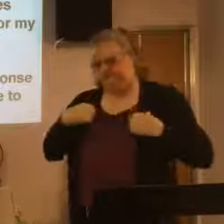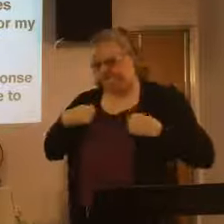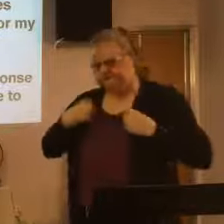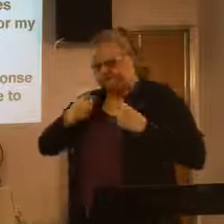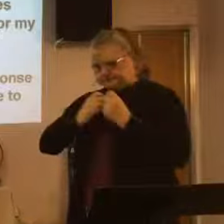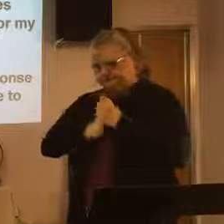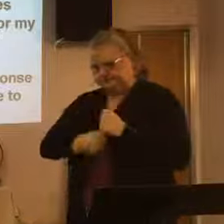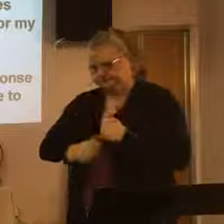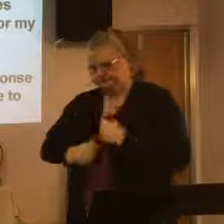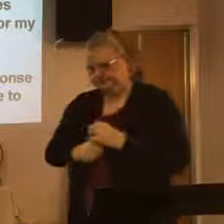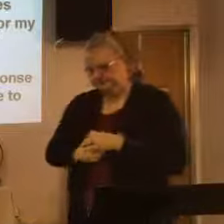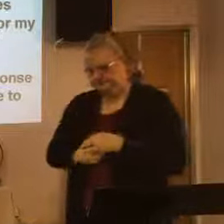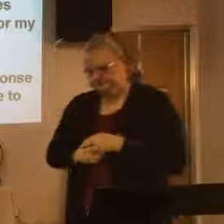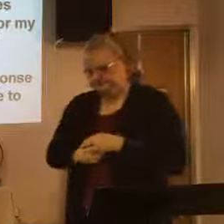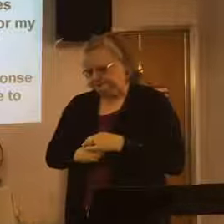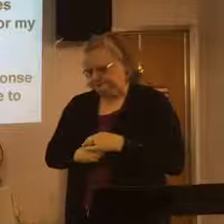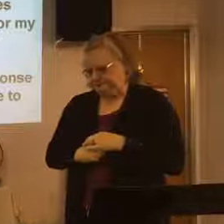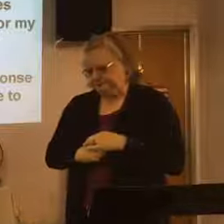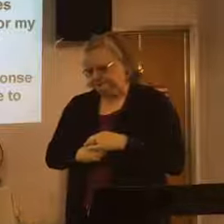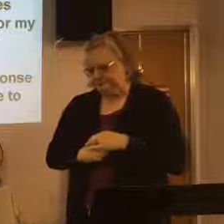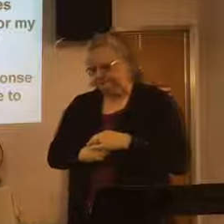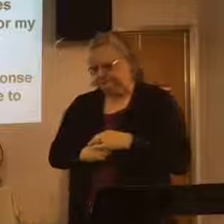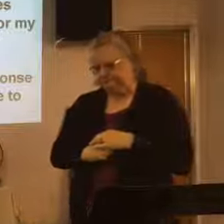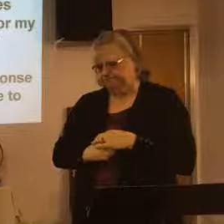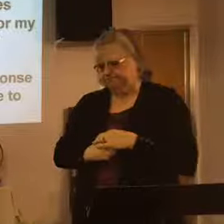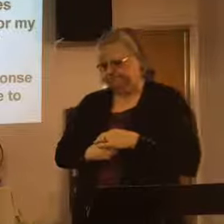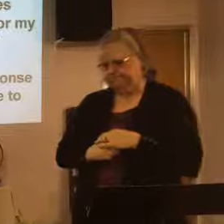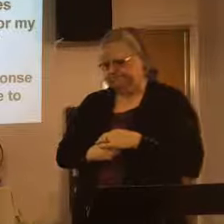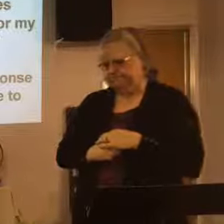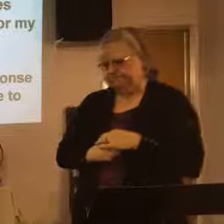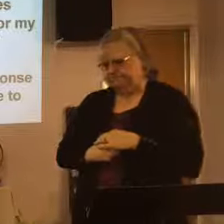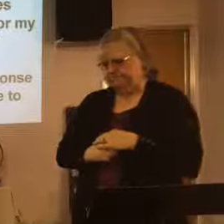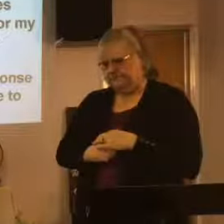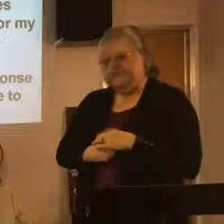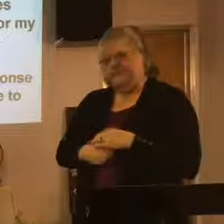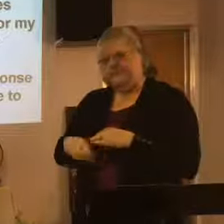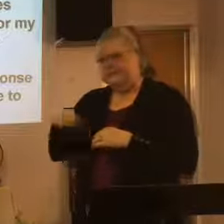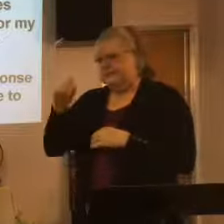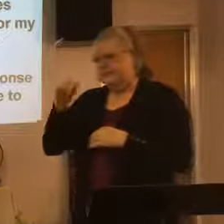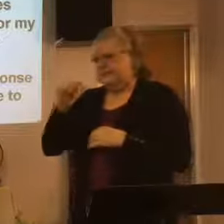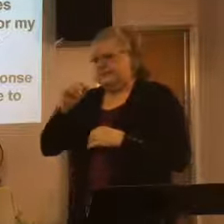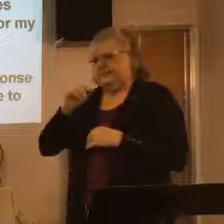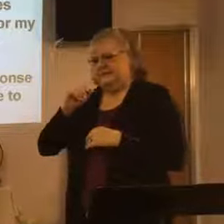in chapter 20. So, it must not be